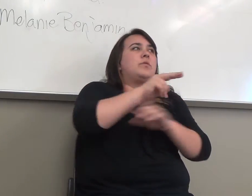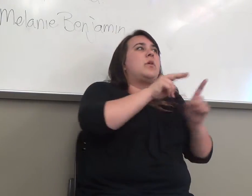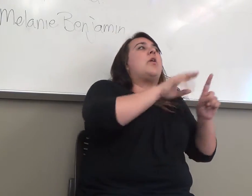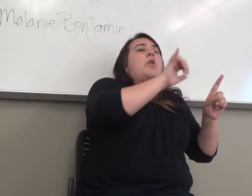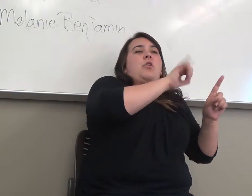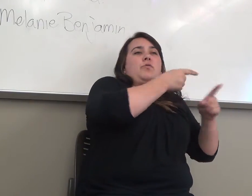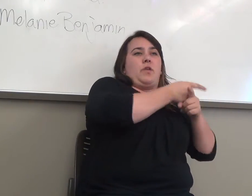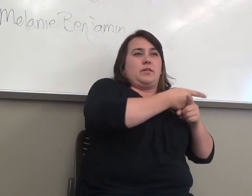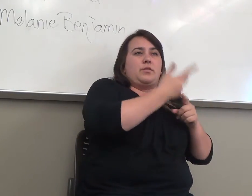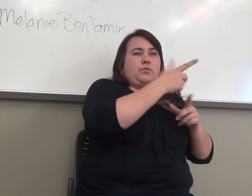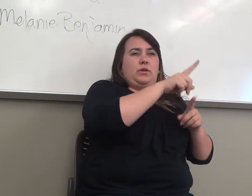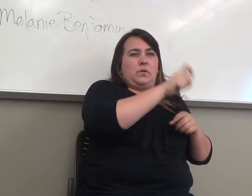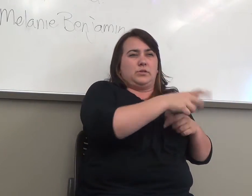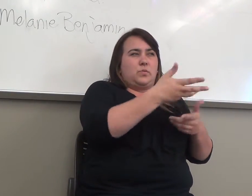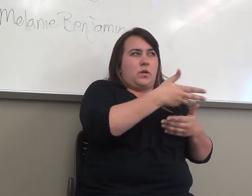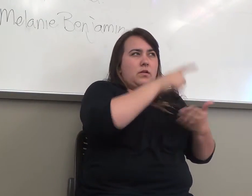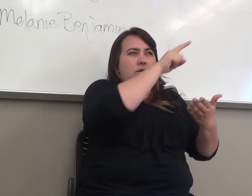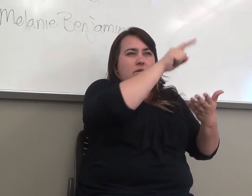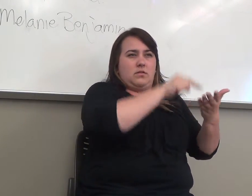I had to go back and pick those out.